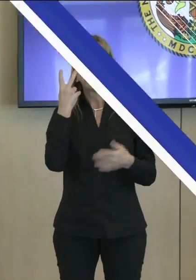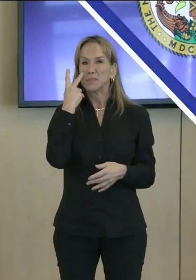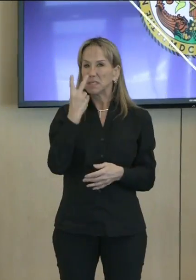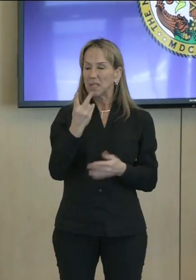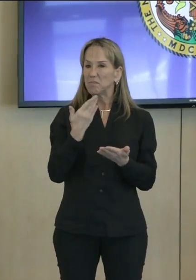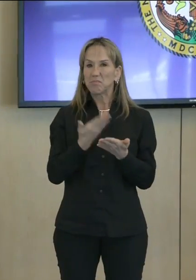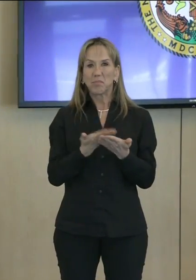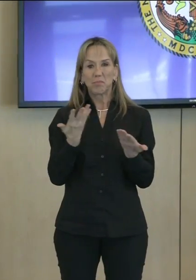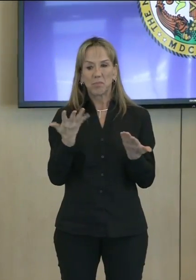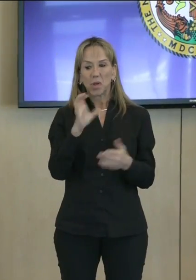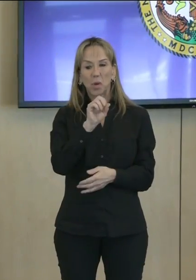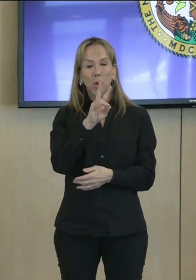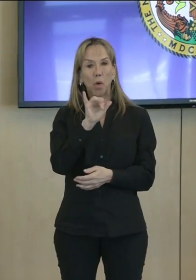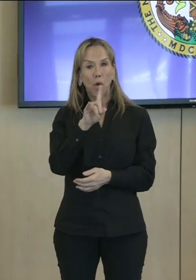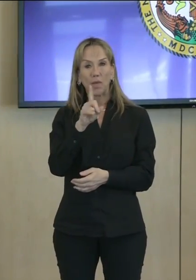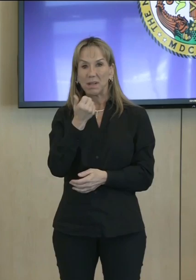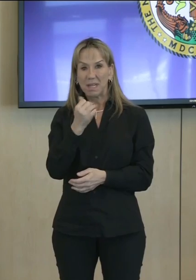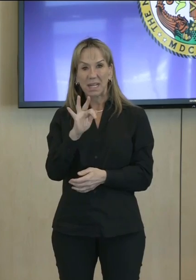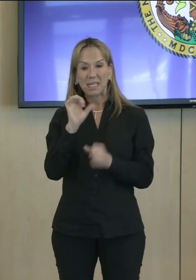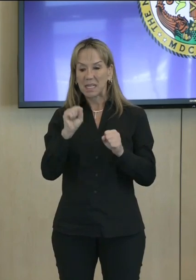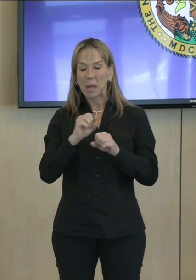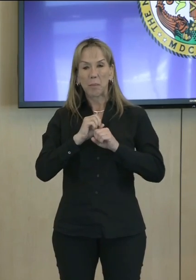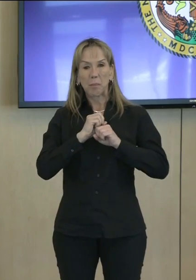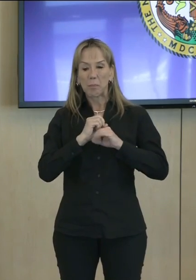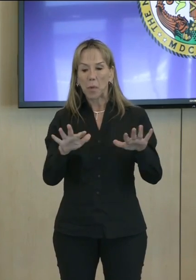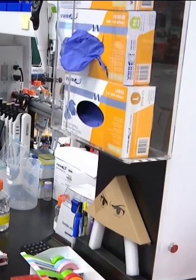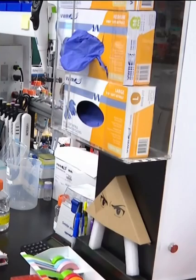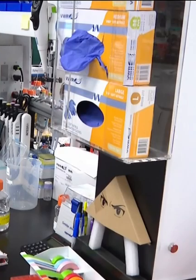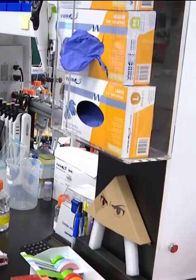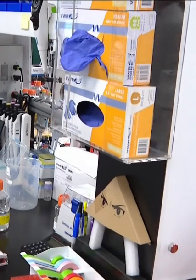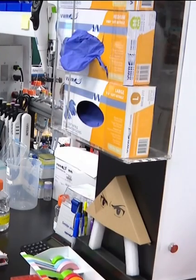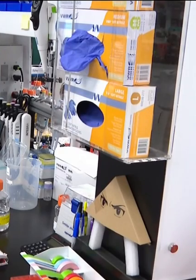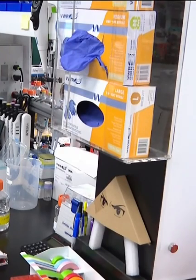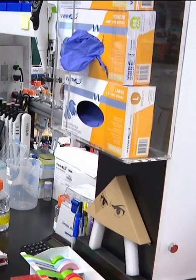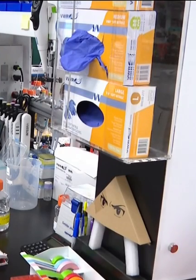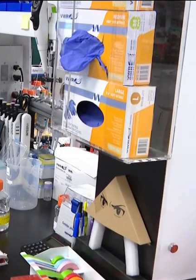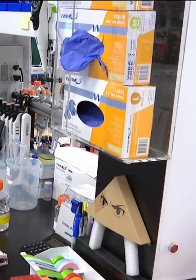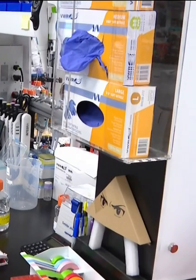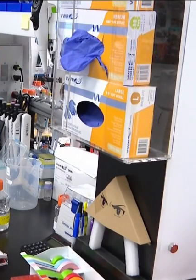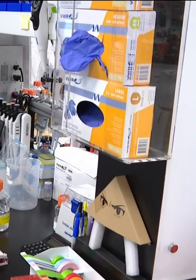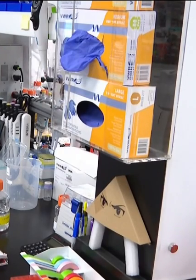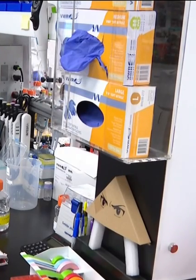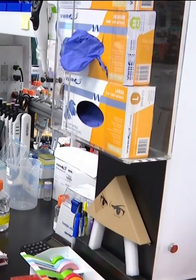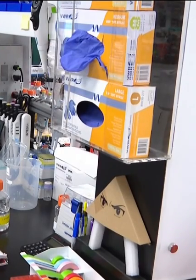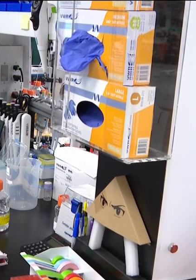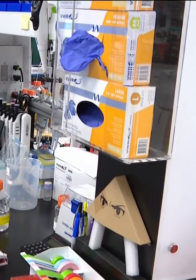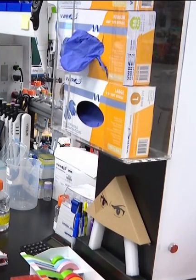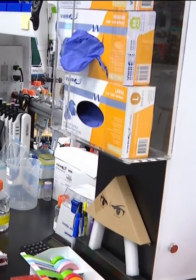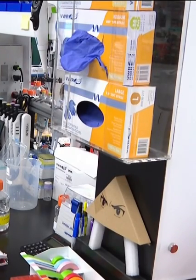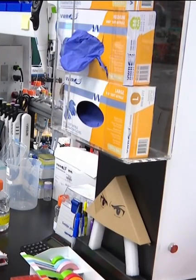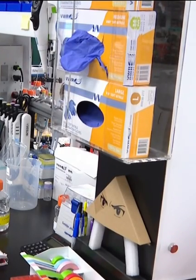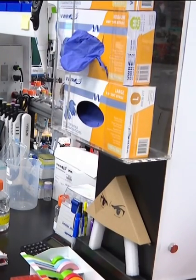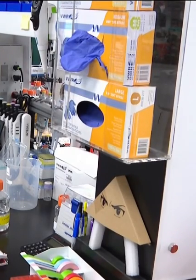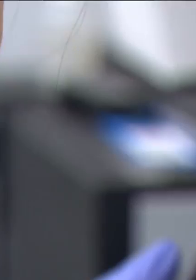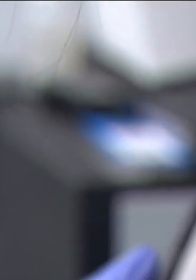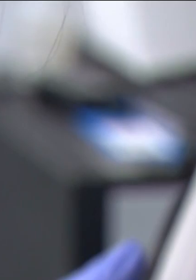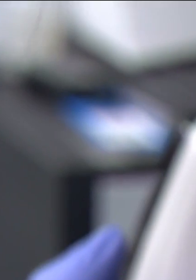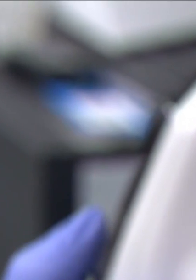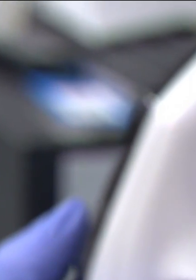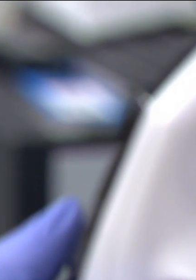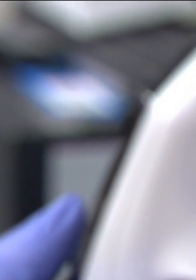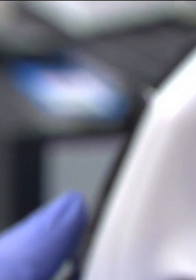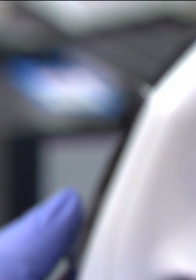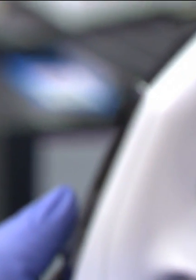COVID-19 affects everyone at all ages. At his daily briefing, Mayor Faulkner also highlighted the work being done by